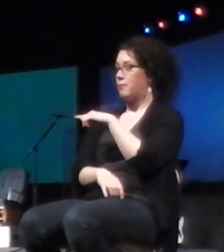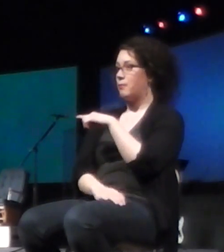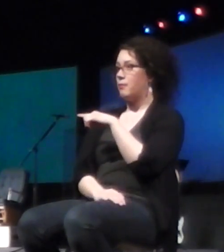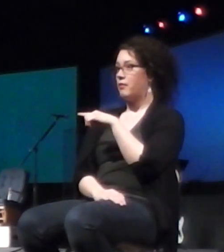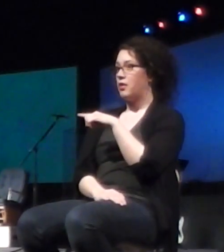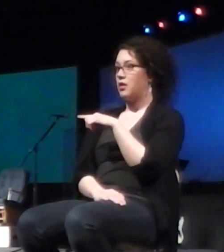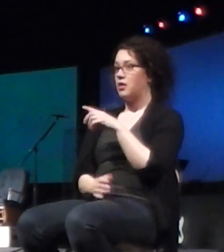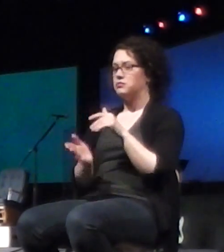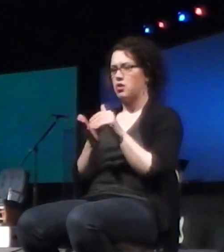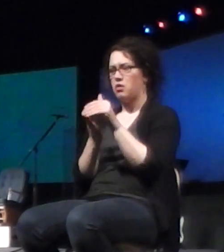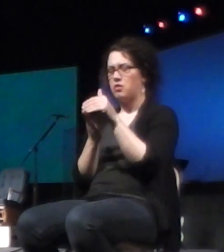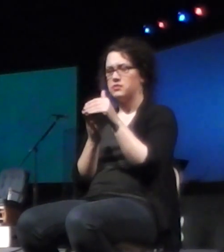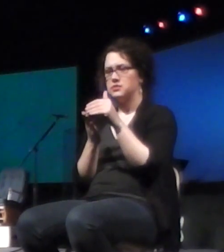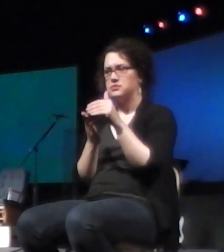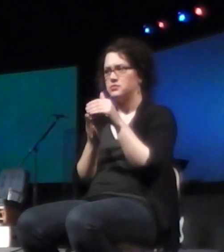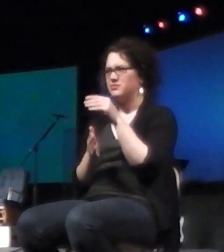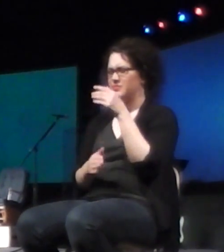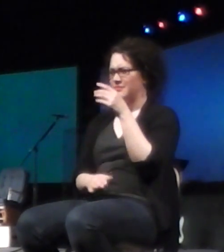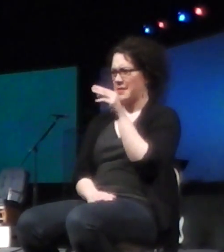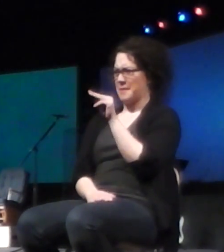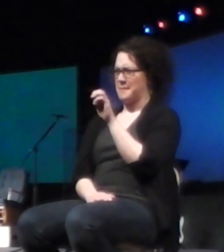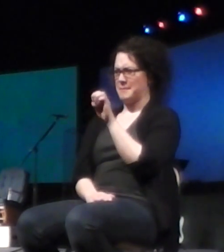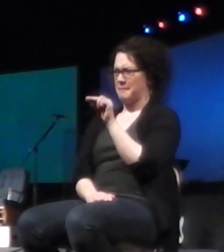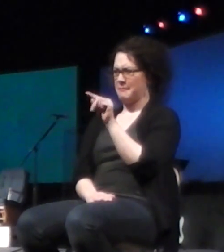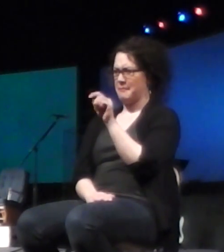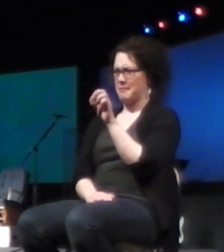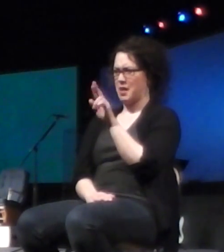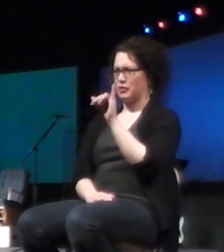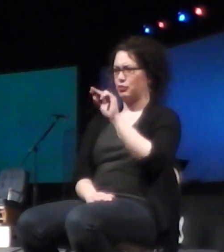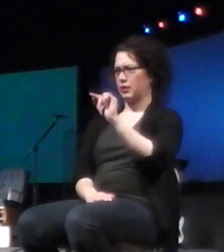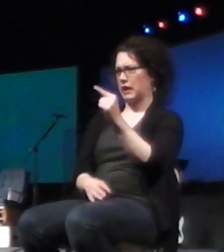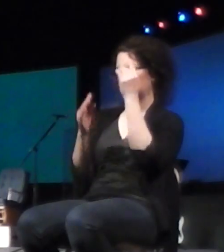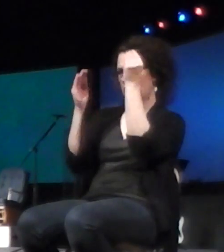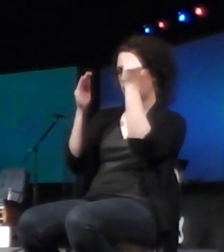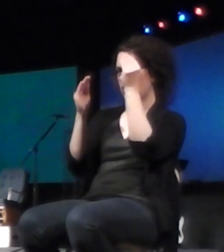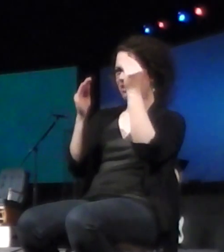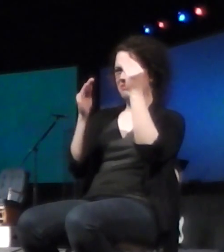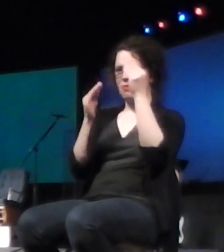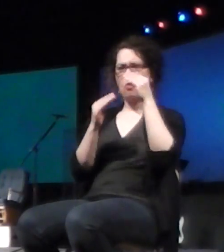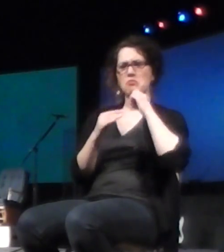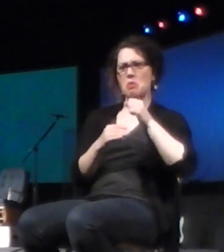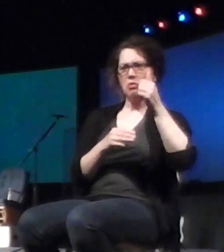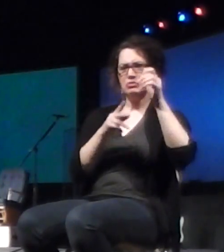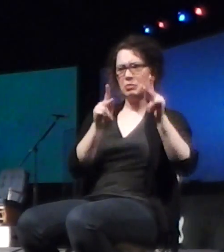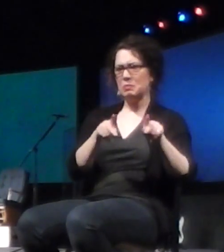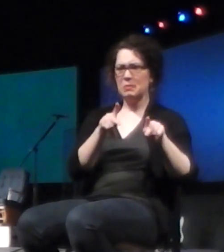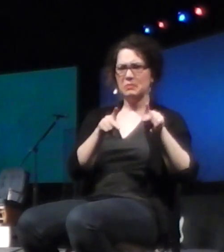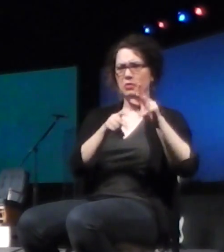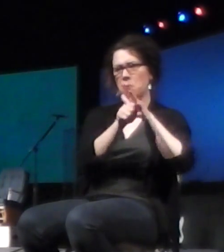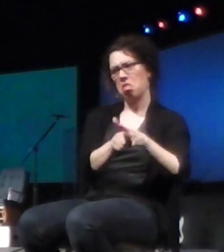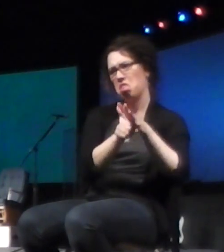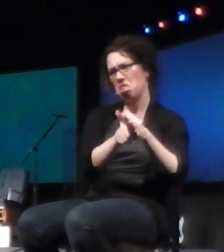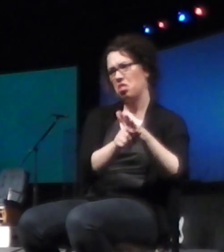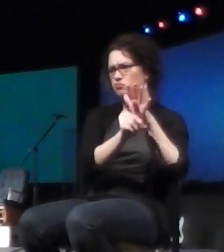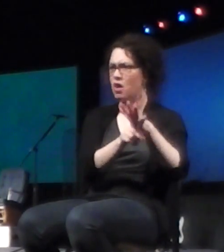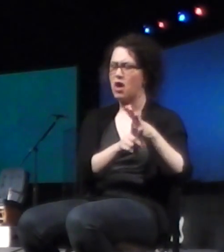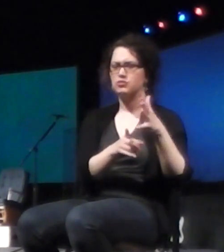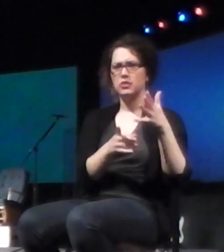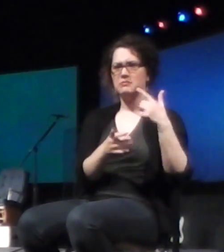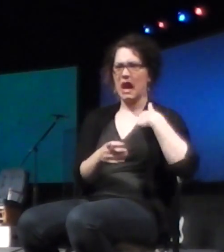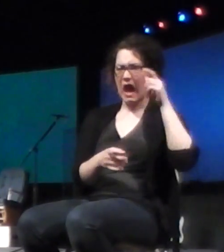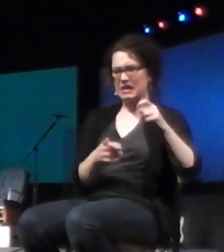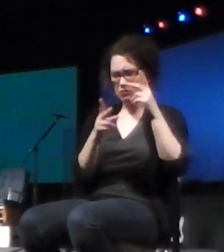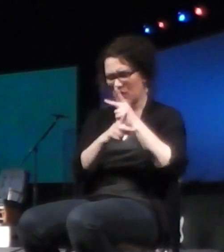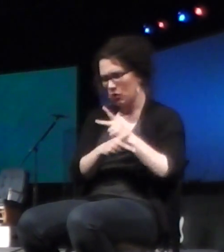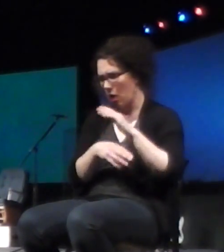times. A lot of times when we say mentoring, we think, well, it's all the pressure of the older generation trying to figure out the problems of the younger generation and solve their